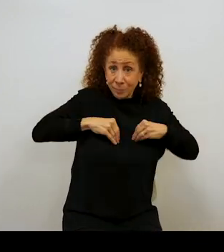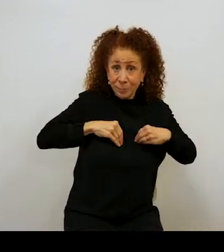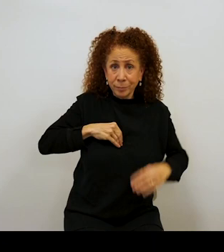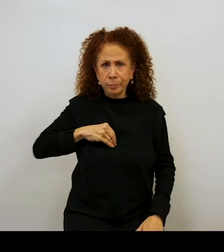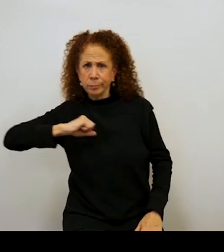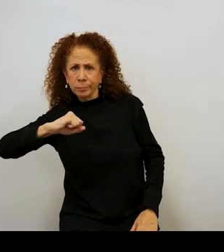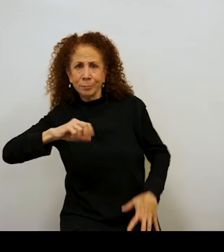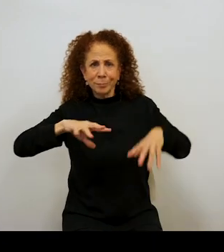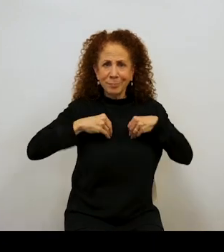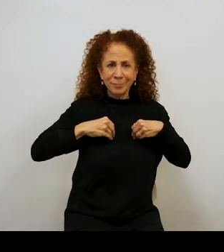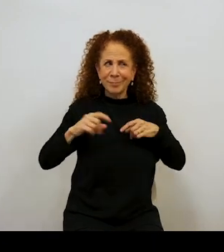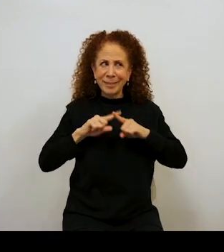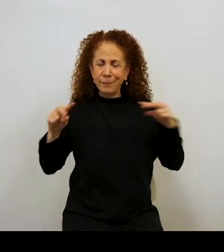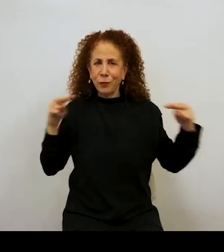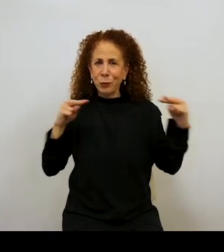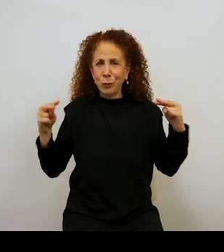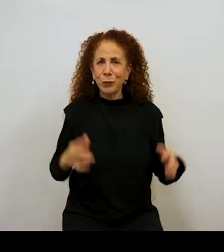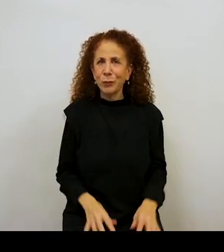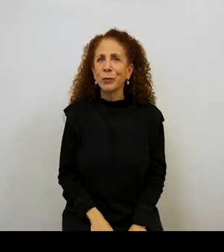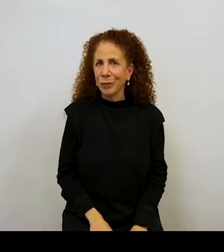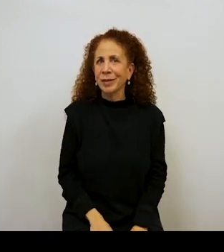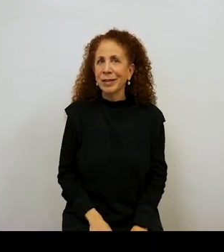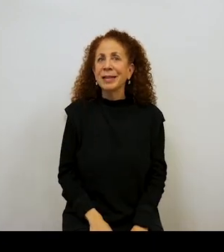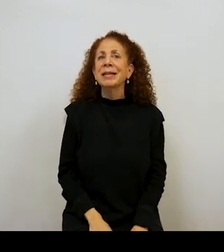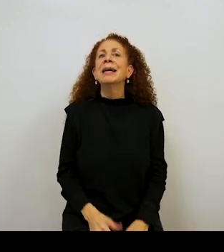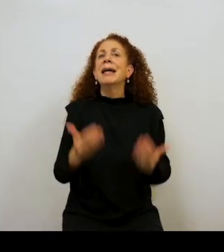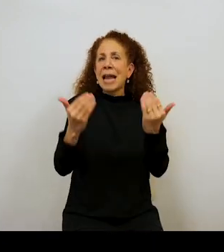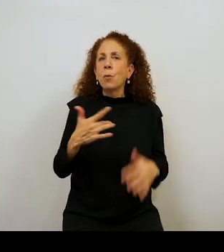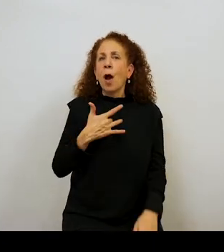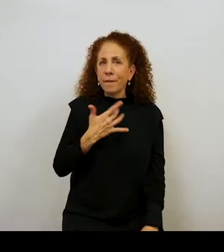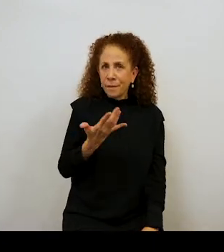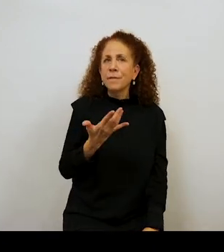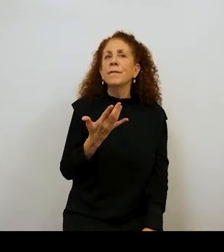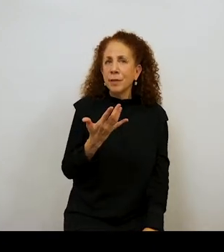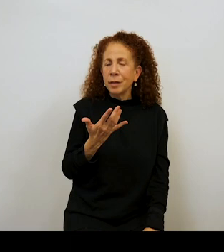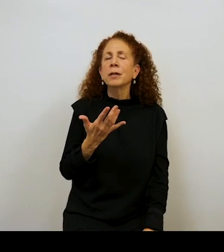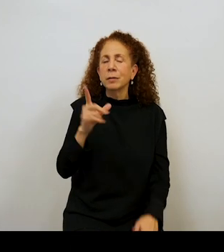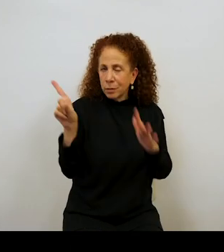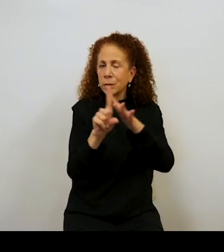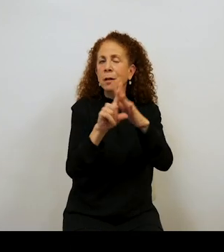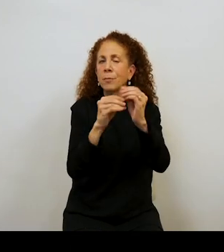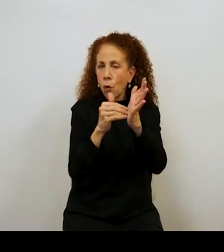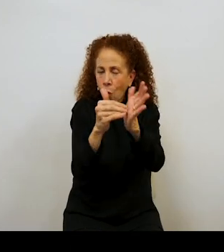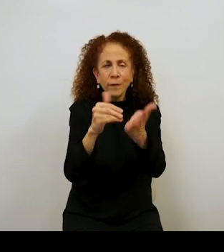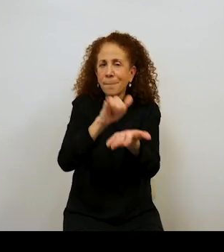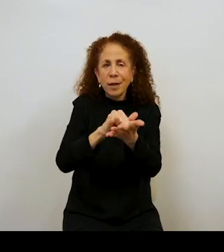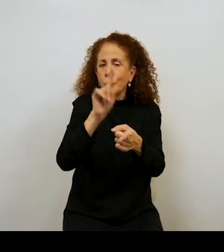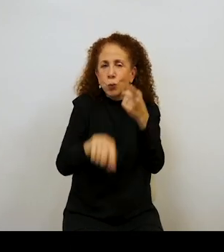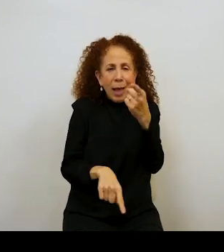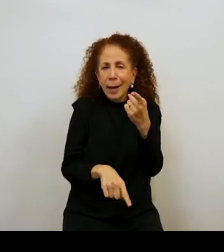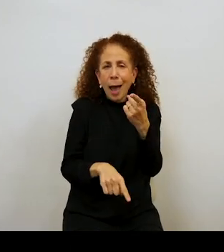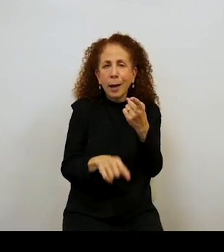is no distinction. And I think actually now in countries like America and Britain, you're seeing it more, that there's mm-hmm. it's impossible to